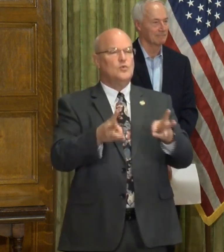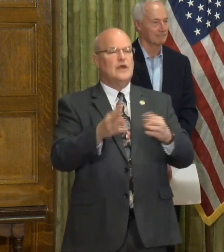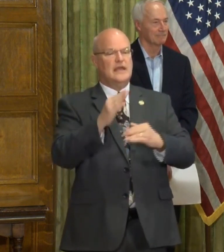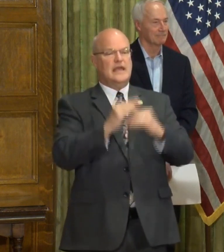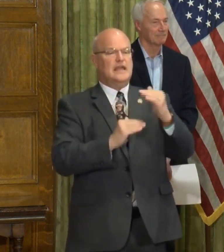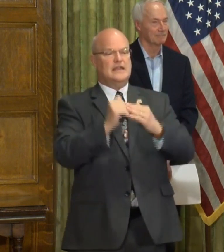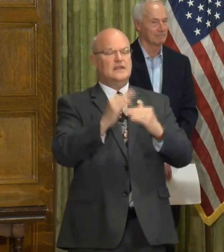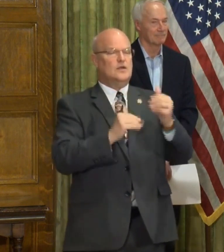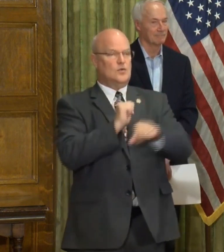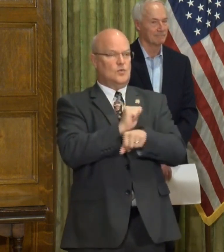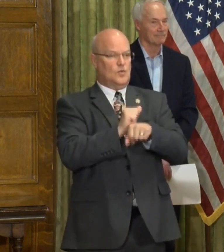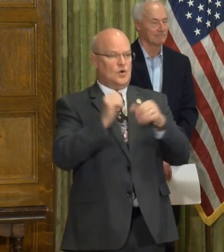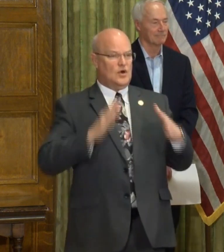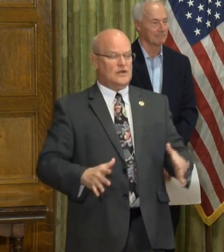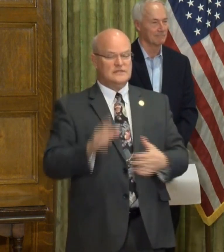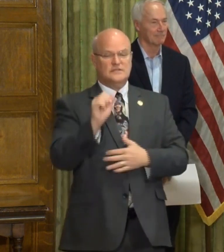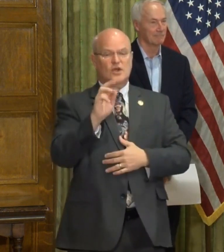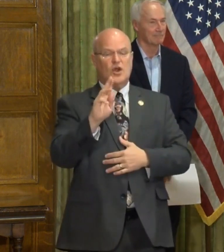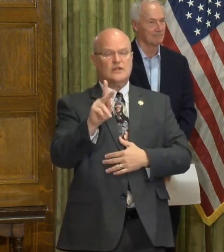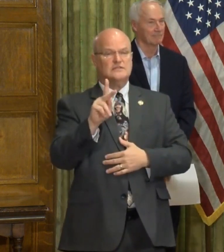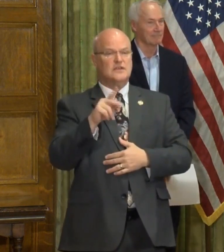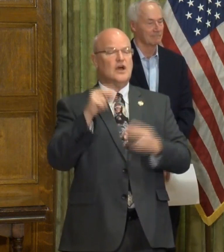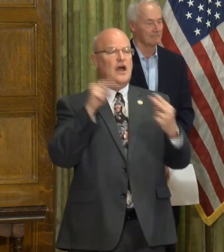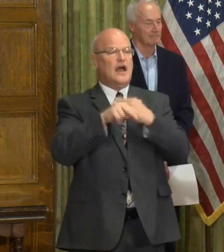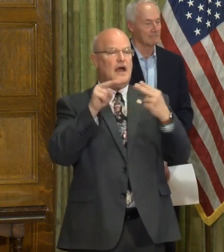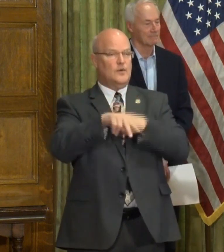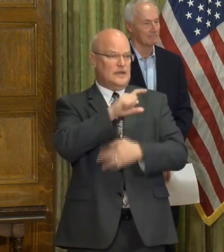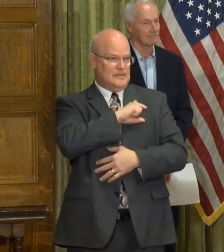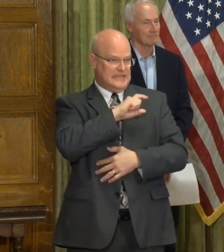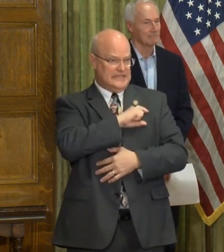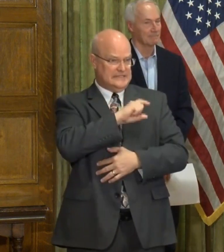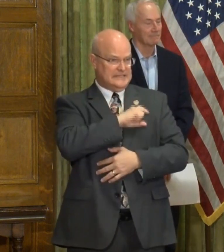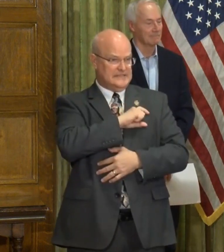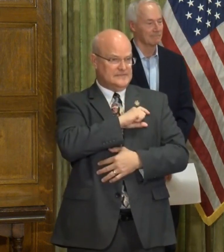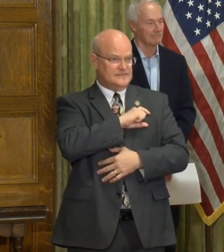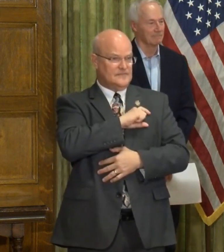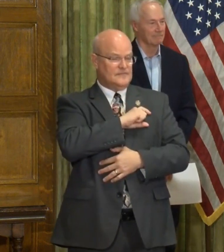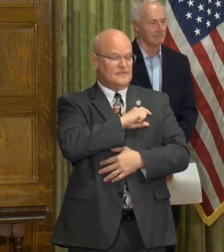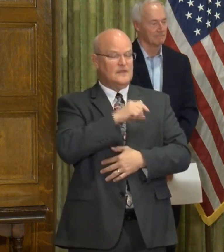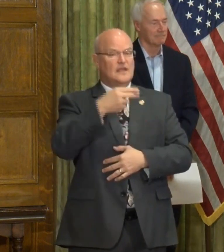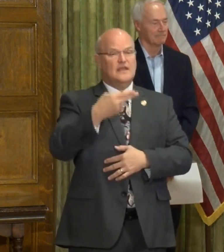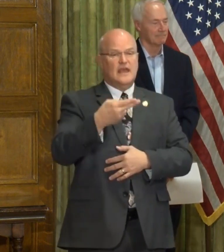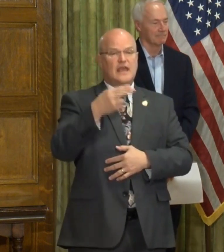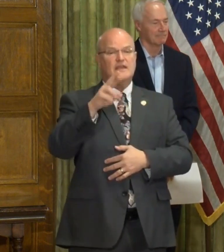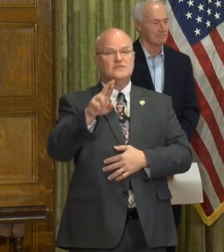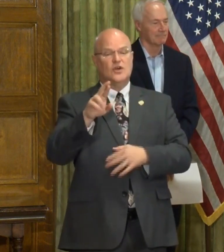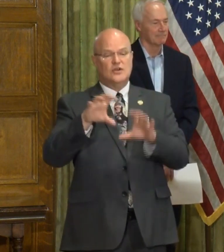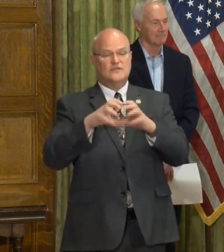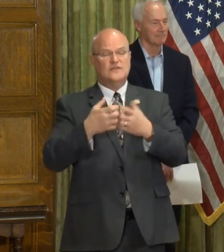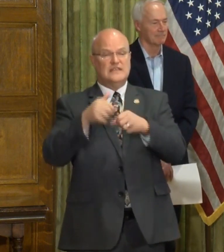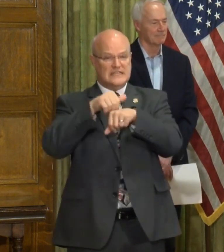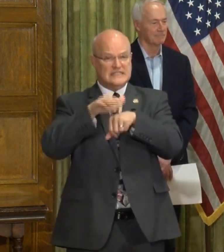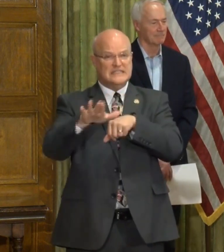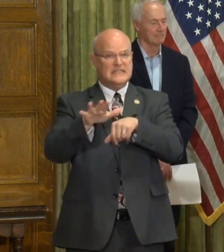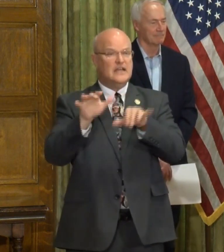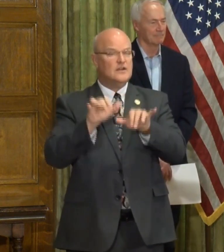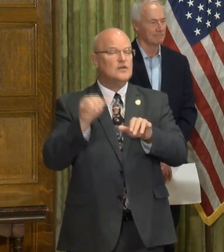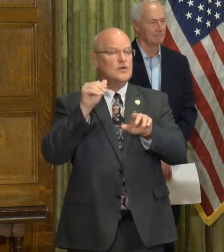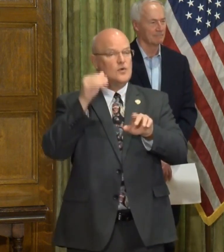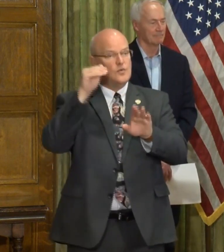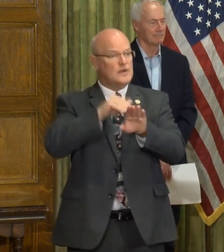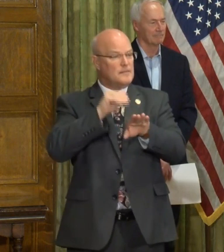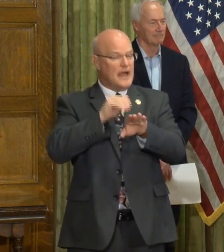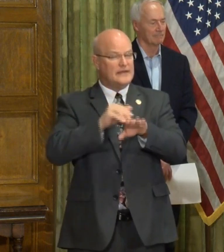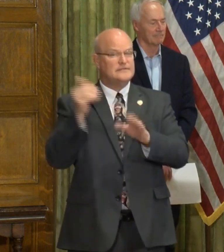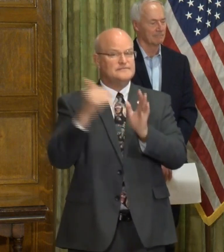roadway and construction maintenance workers, and our Arkansas Highway Police. Our Human Resources Division is sending out